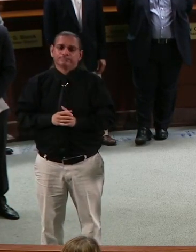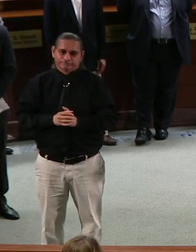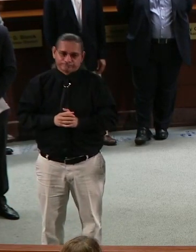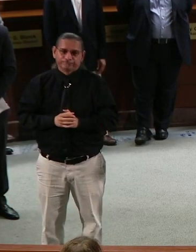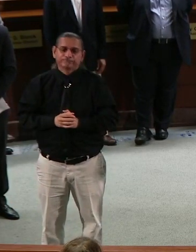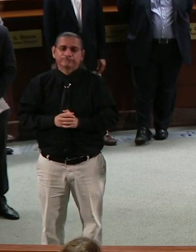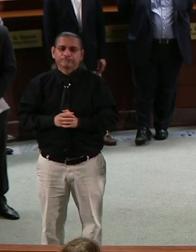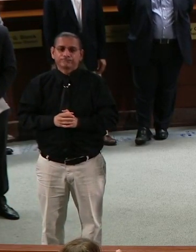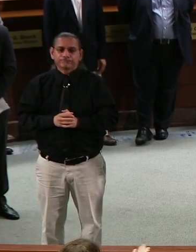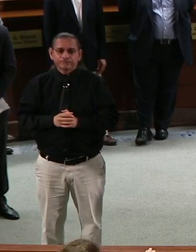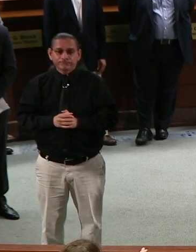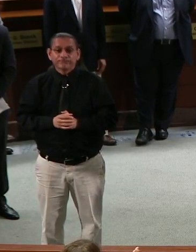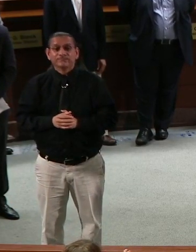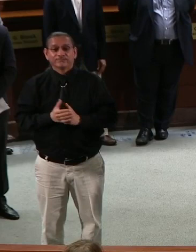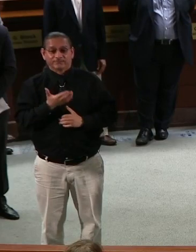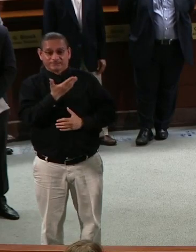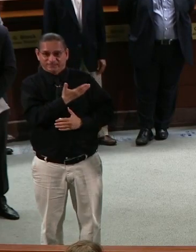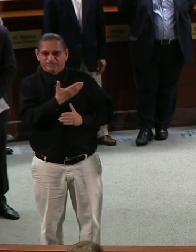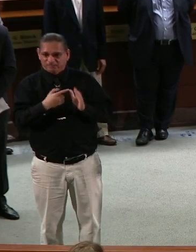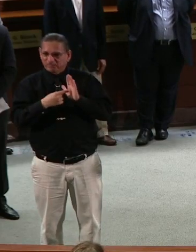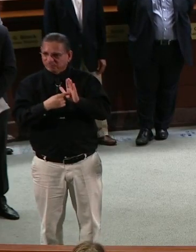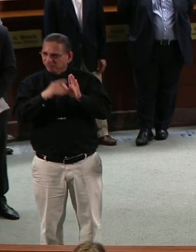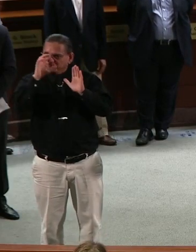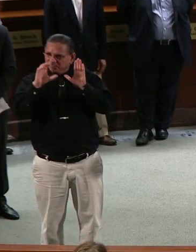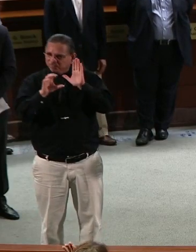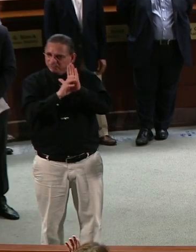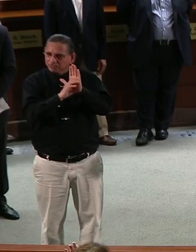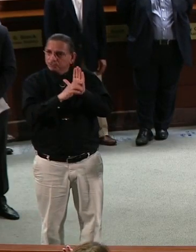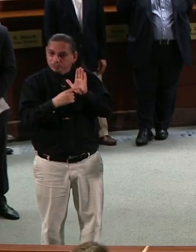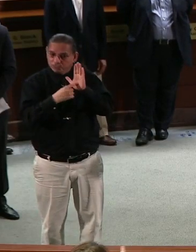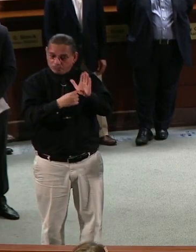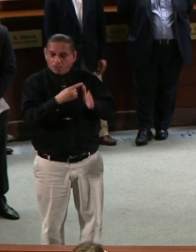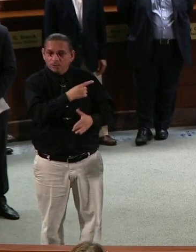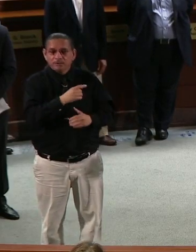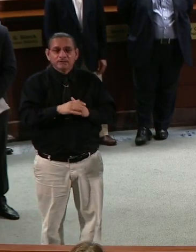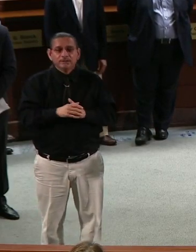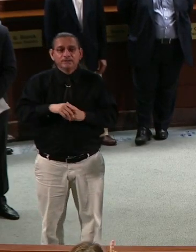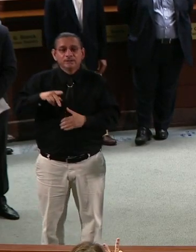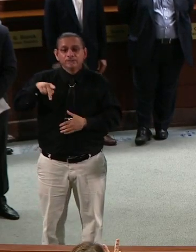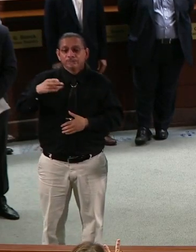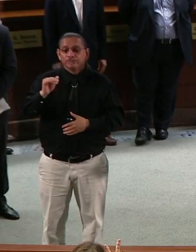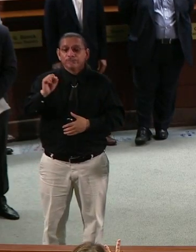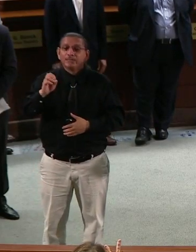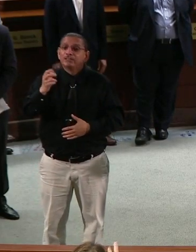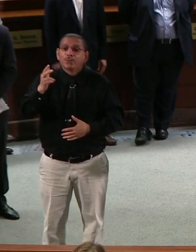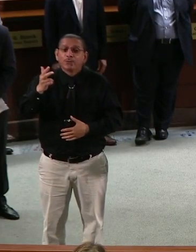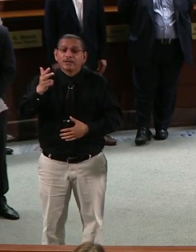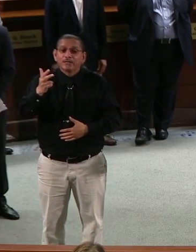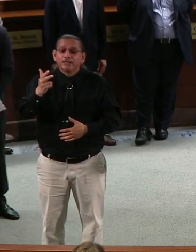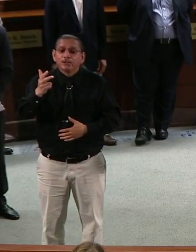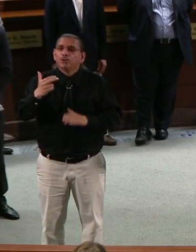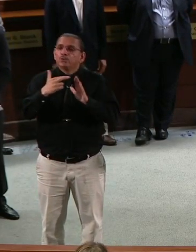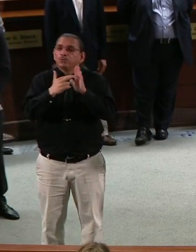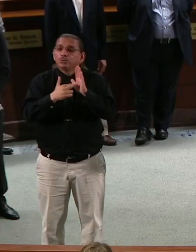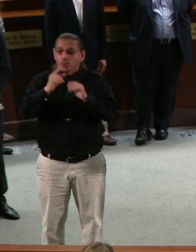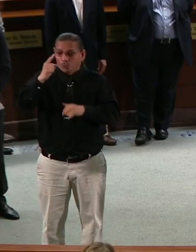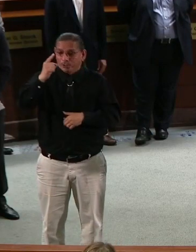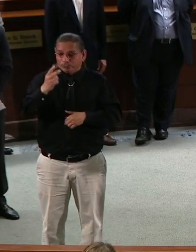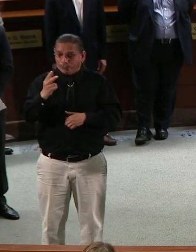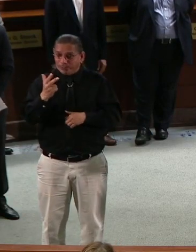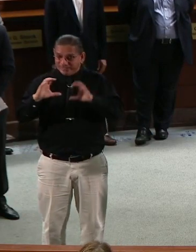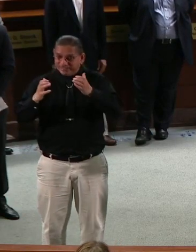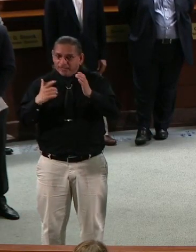can see a graphic representation of the Phase 3 guidelines, and much more detail will be